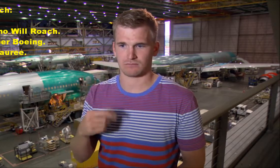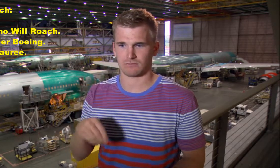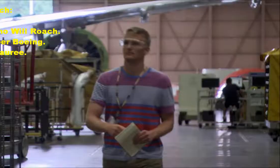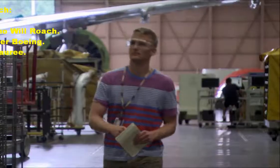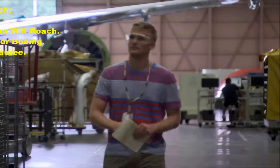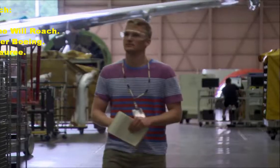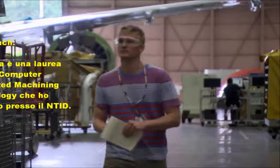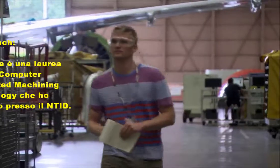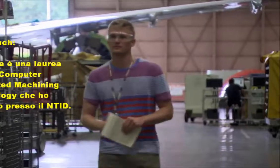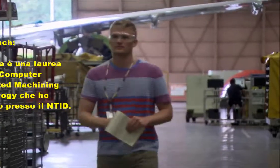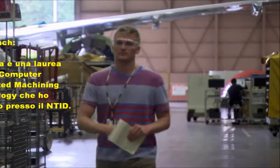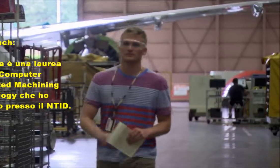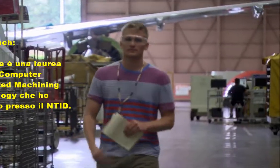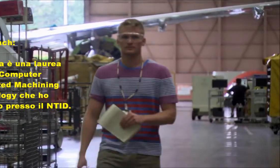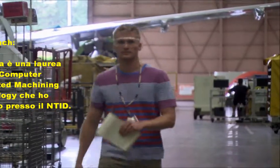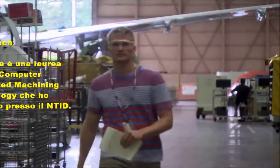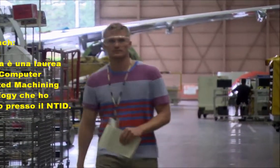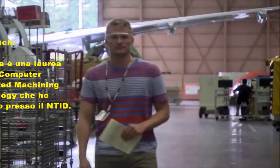for Boeing.